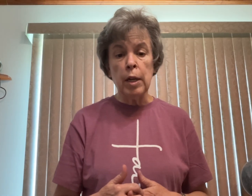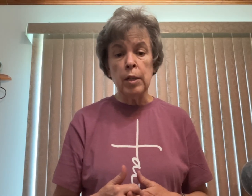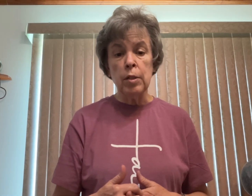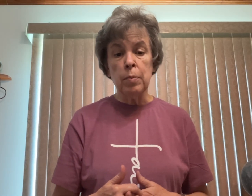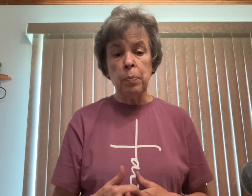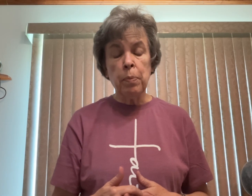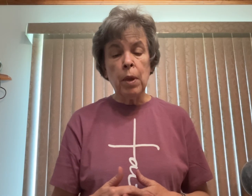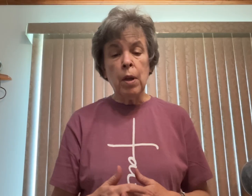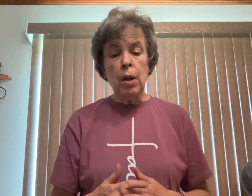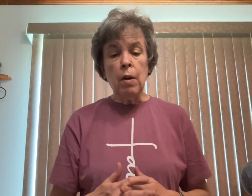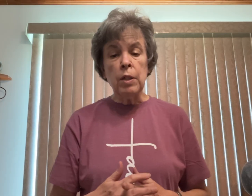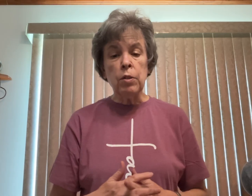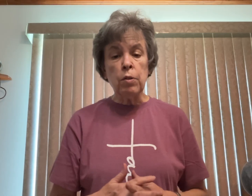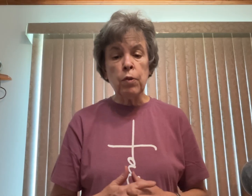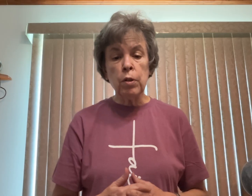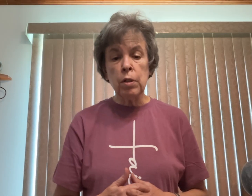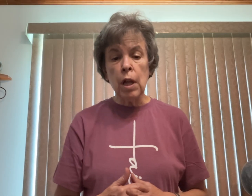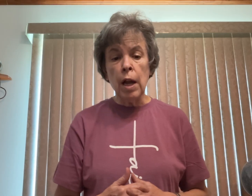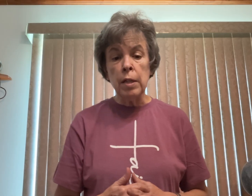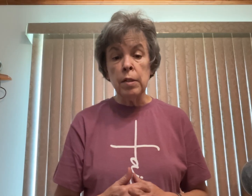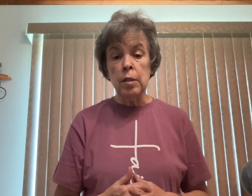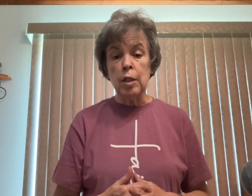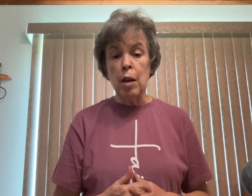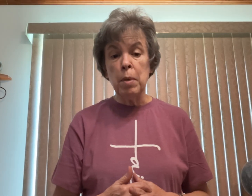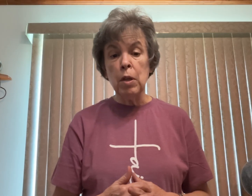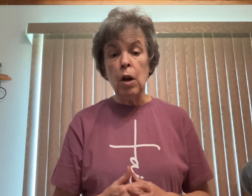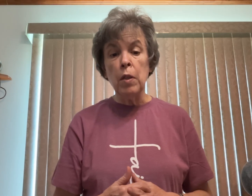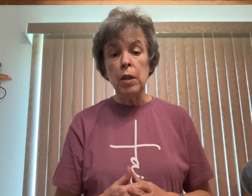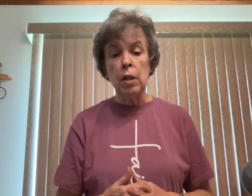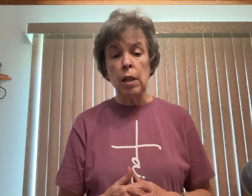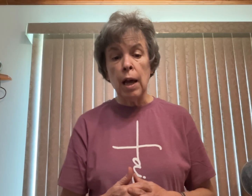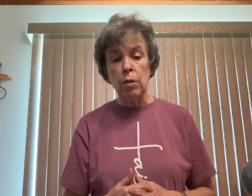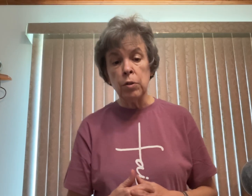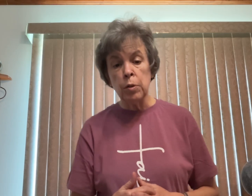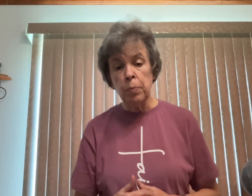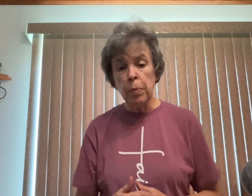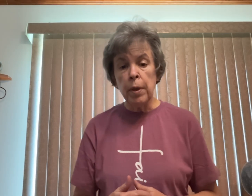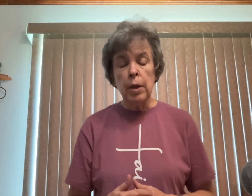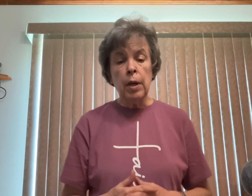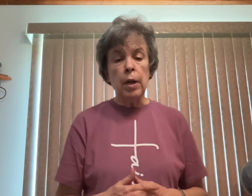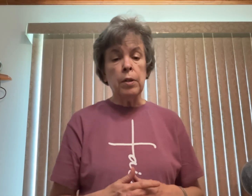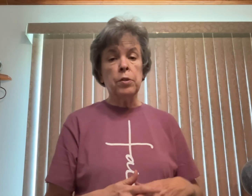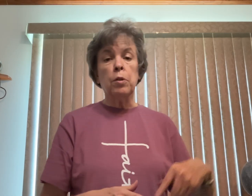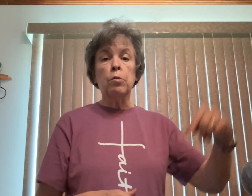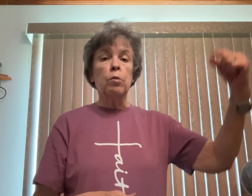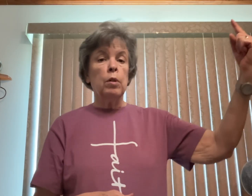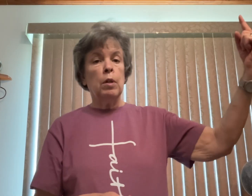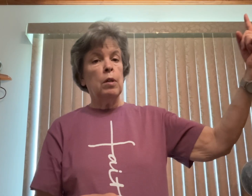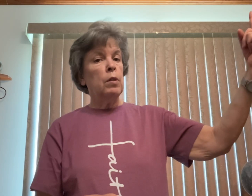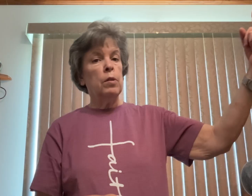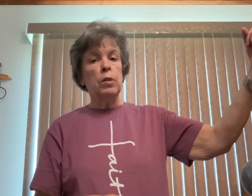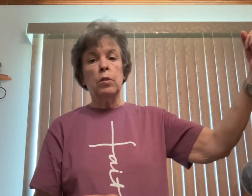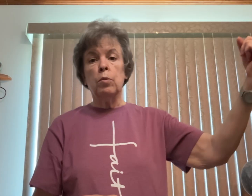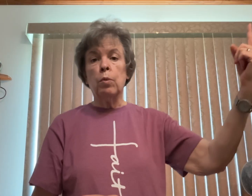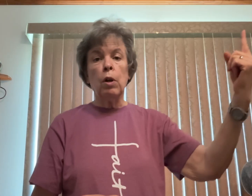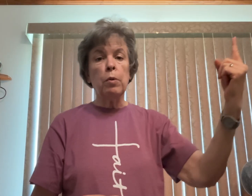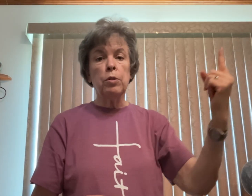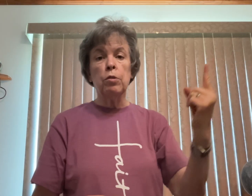right-handed. All right, so the first line is he's coming on the clouds. And so this is what I always do for